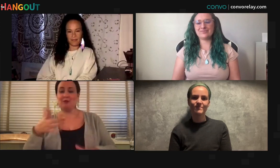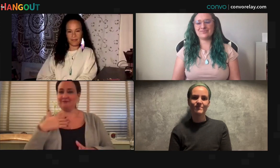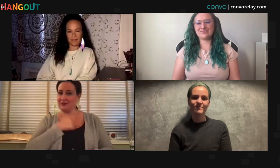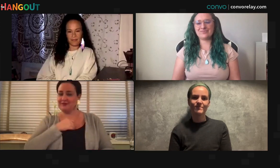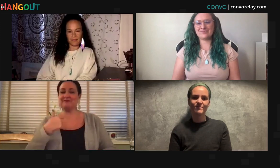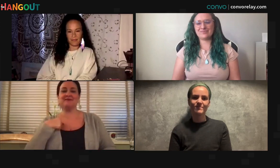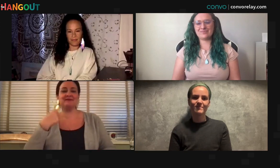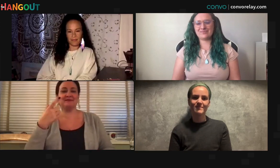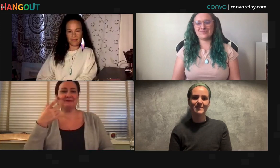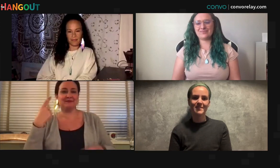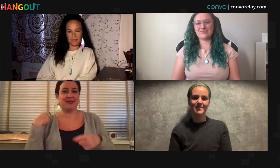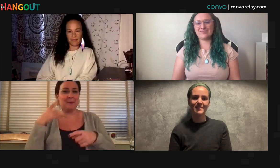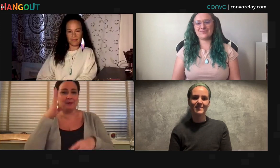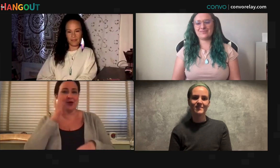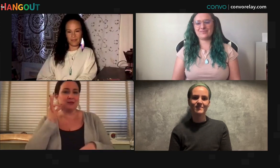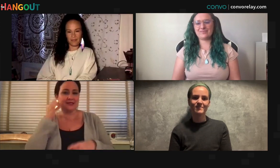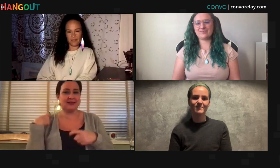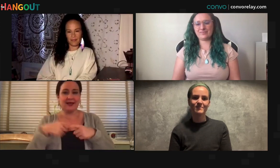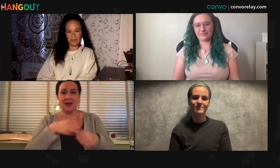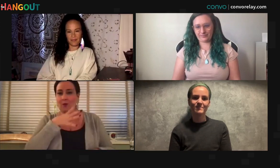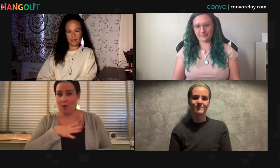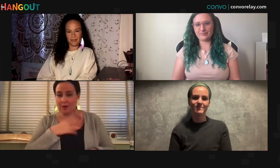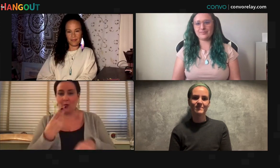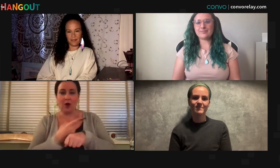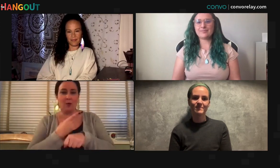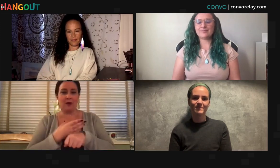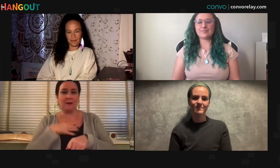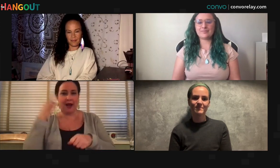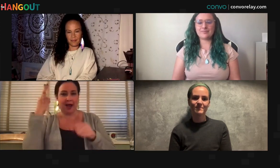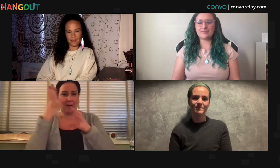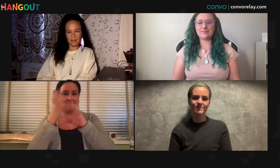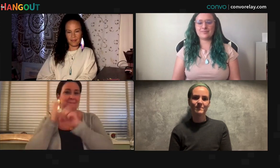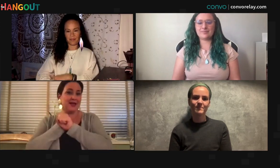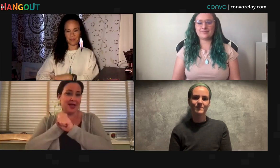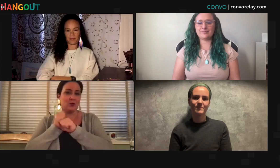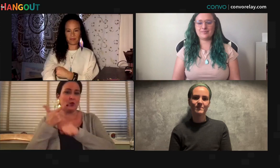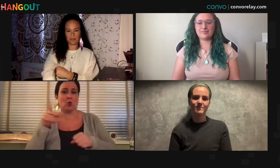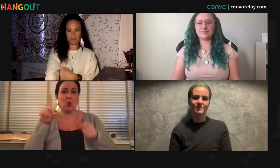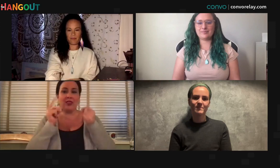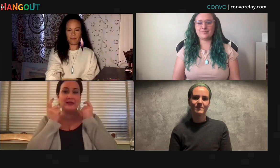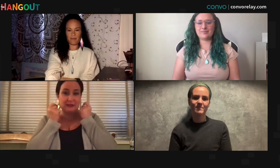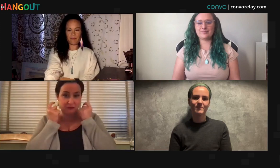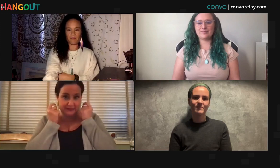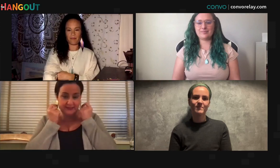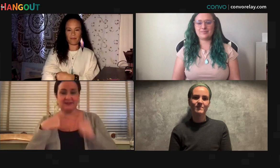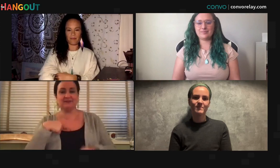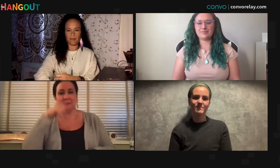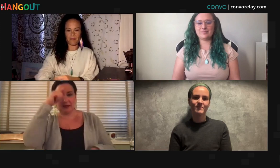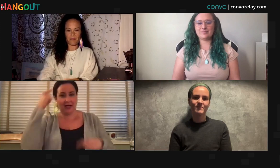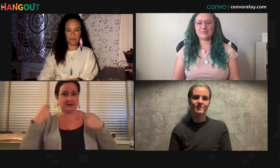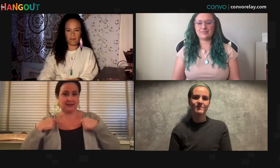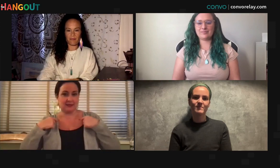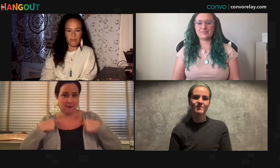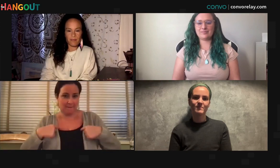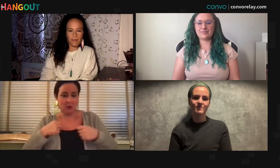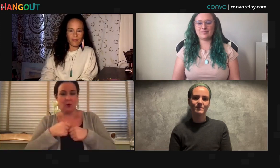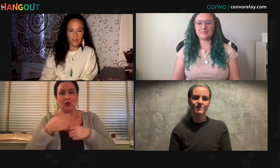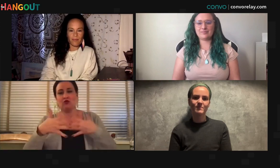and I in the Convo Hangout. And I'm a brown-skinned Latino woman. I'm using my hair back with gold earrings. I have a